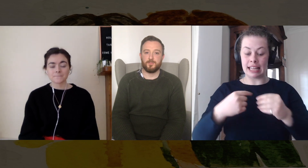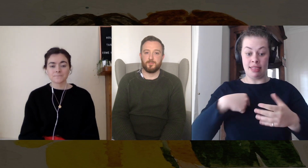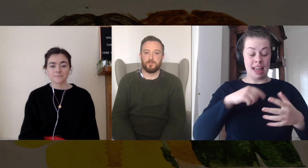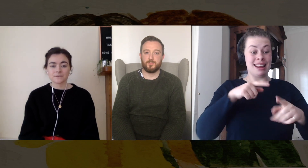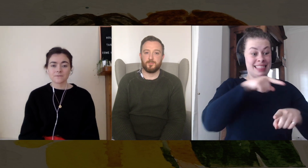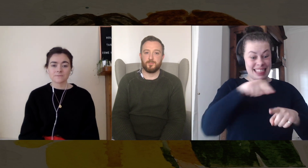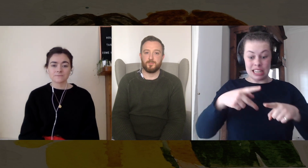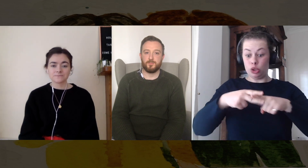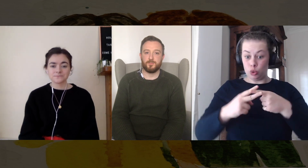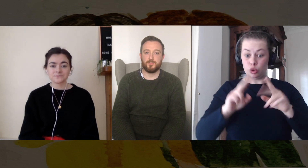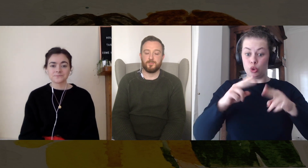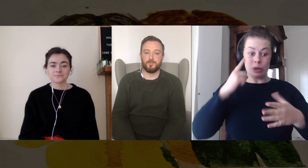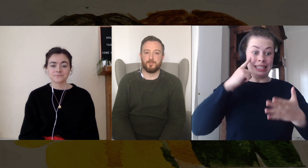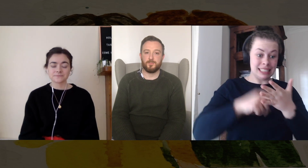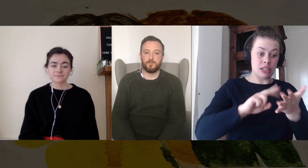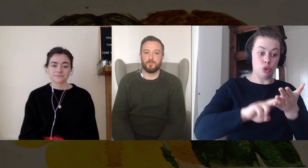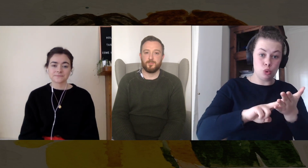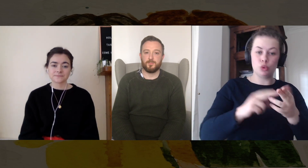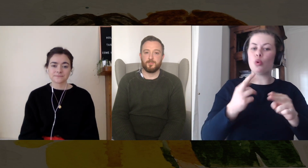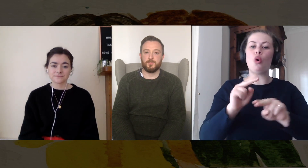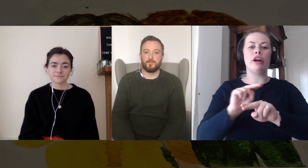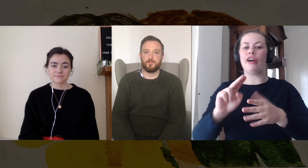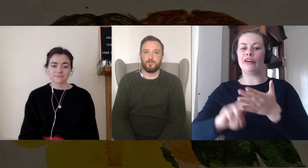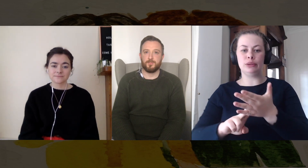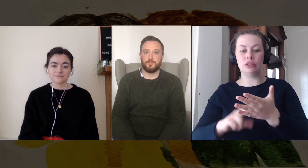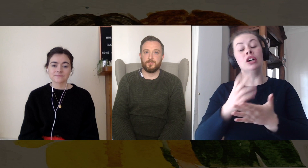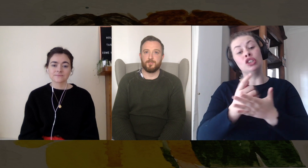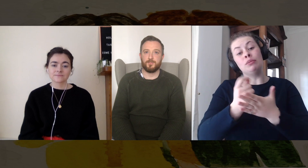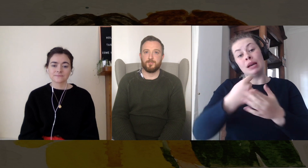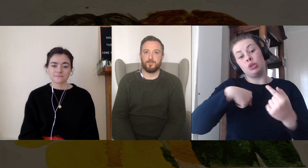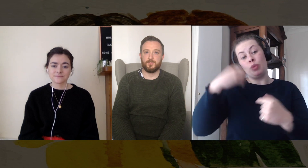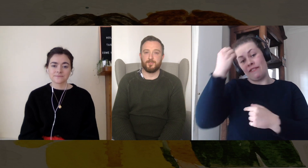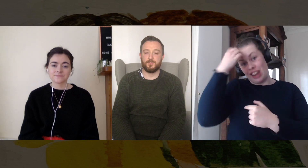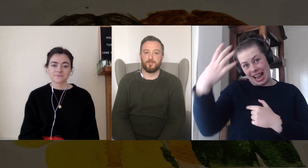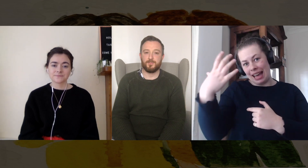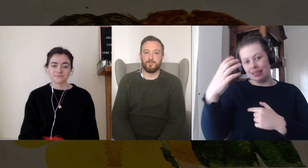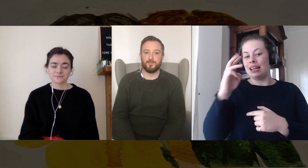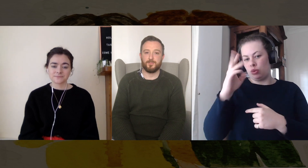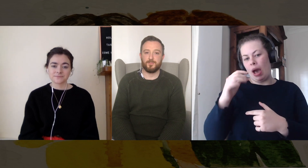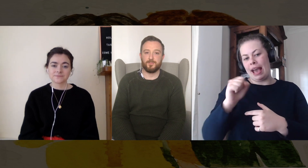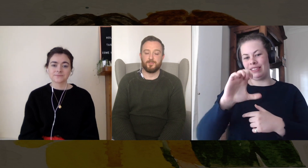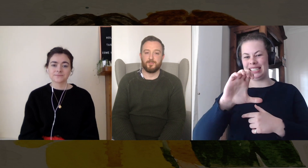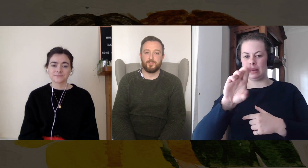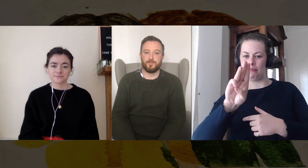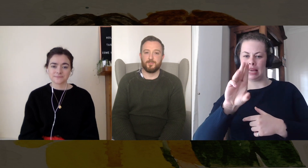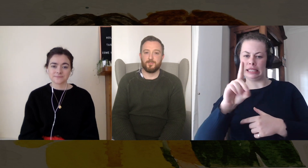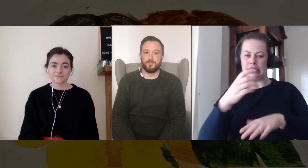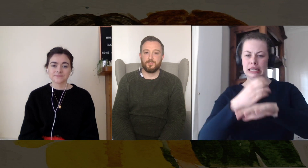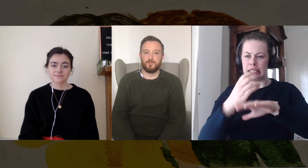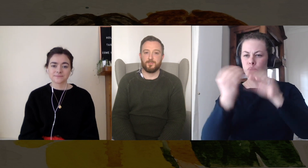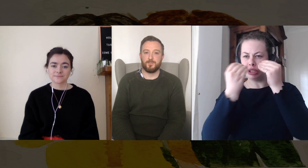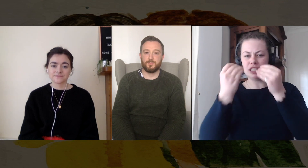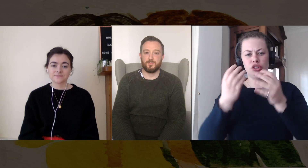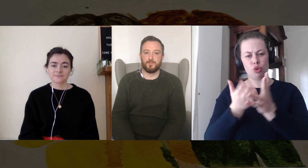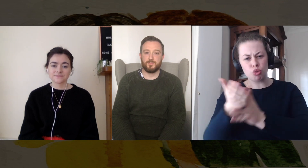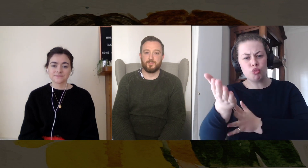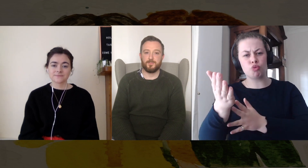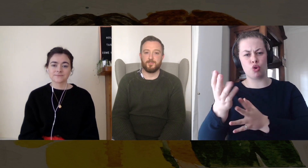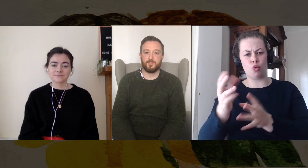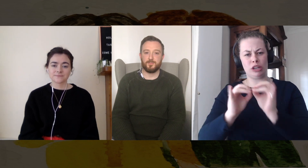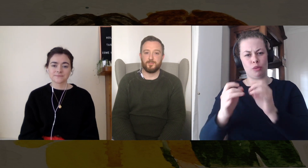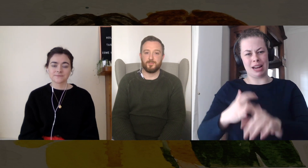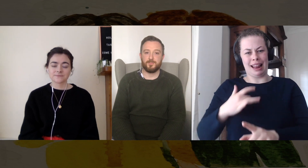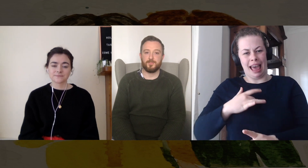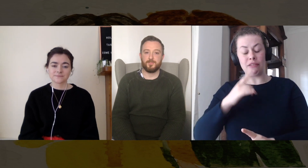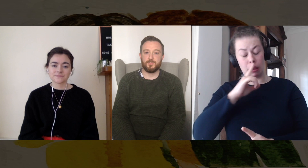gives you, like you come out as clay with like so many resources at your disposal that you make choices to use